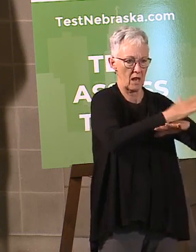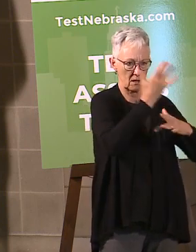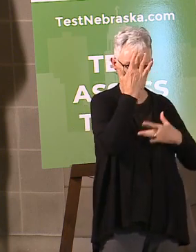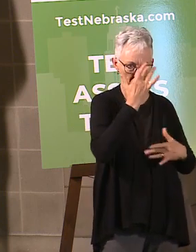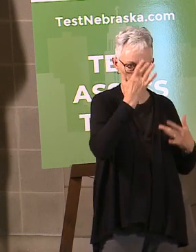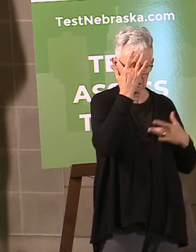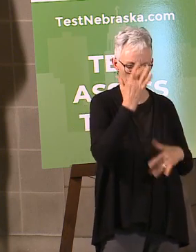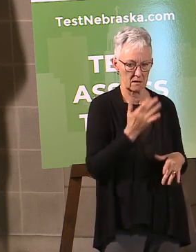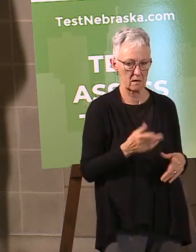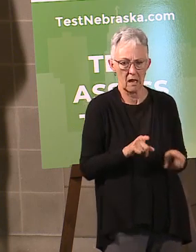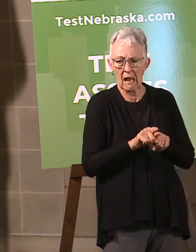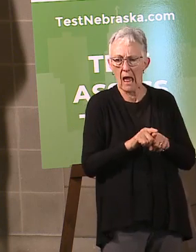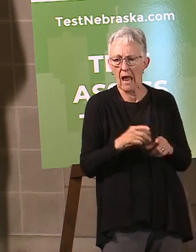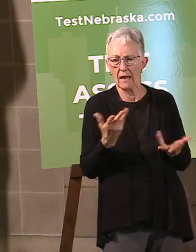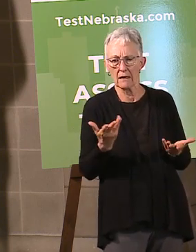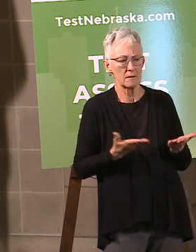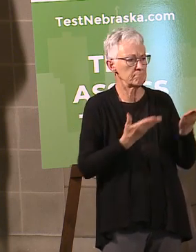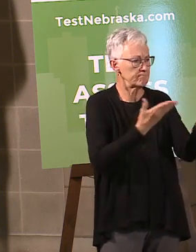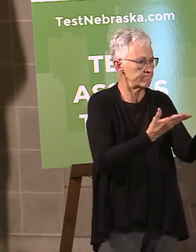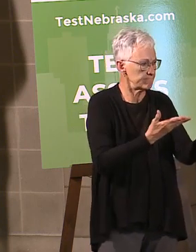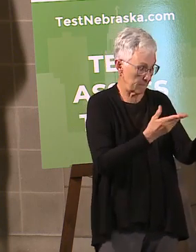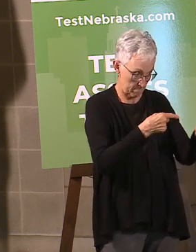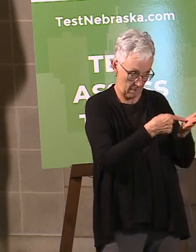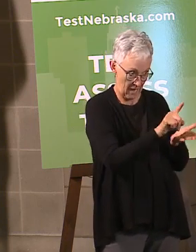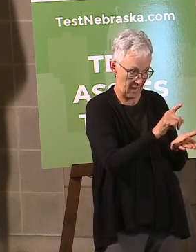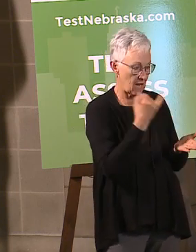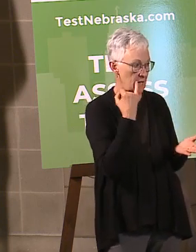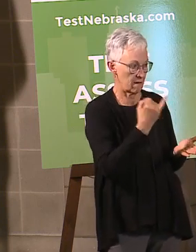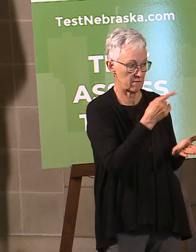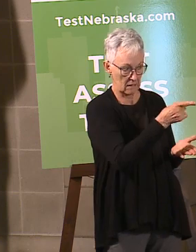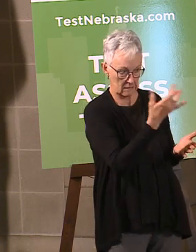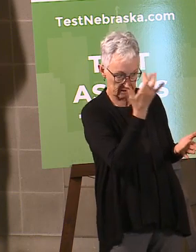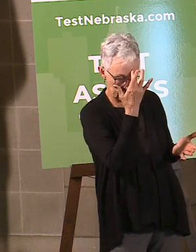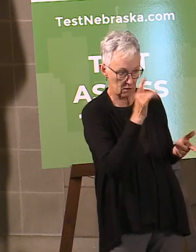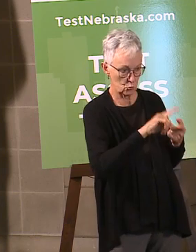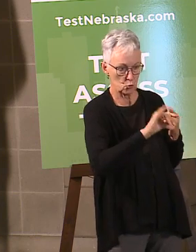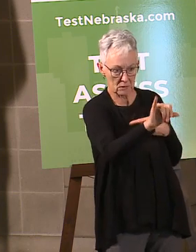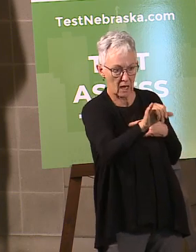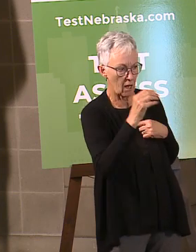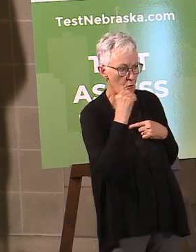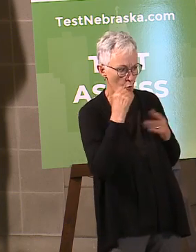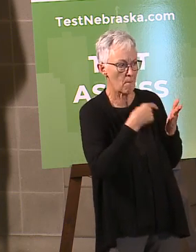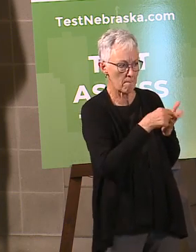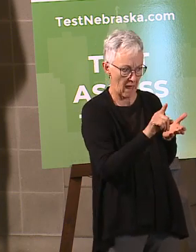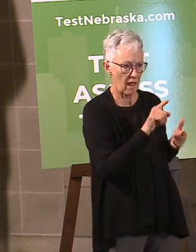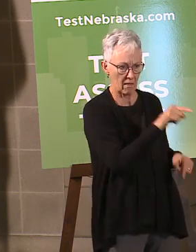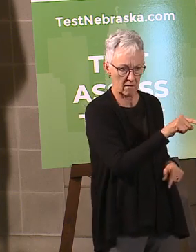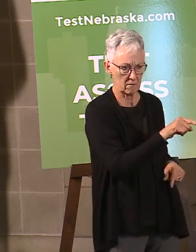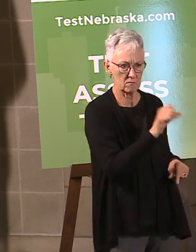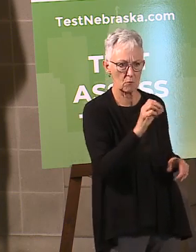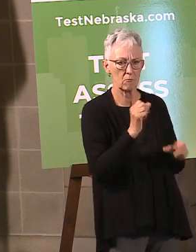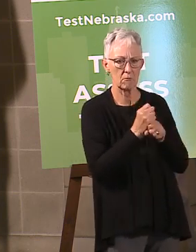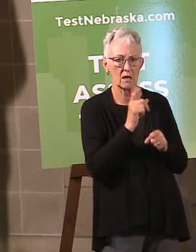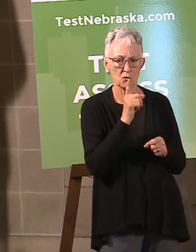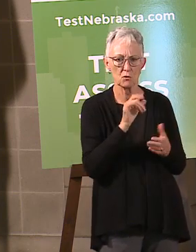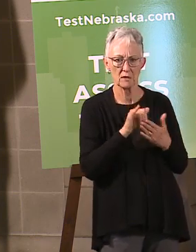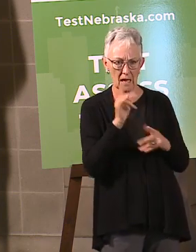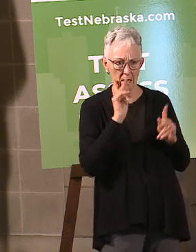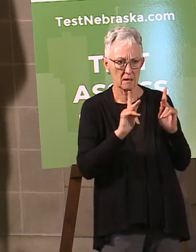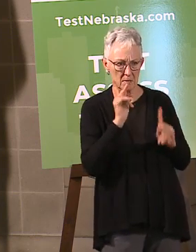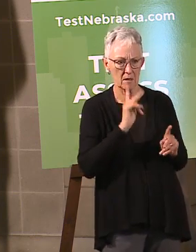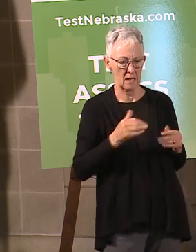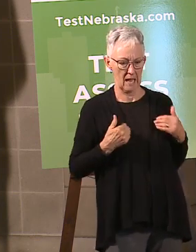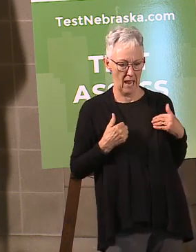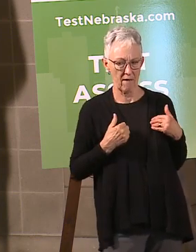thing. Make sure there's pay for staying home at sick or short-term disability, something like that, to be able to make sure that people are not incented for coming